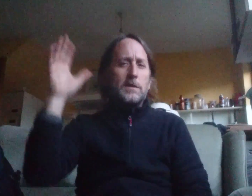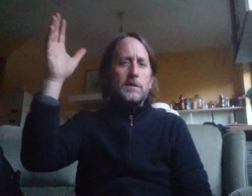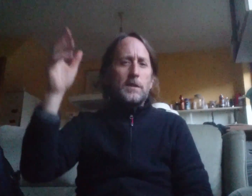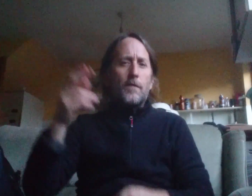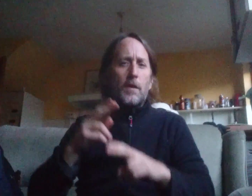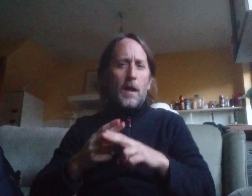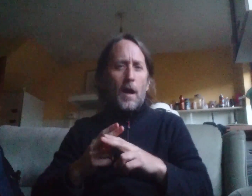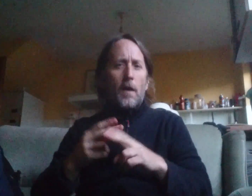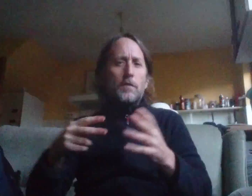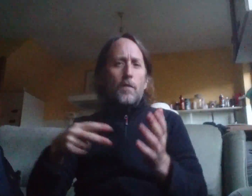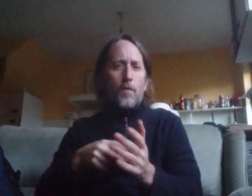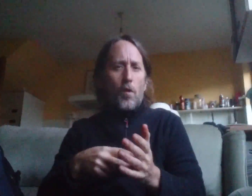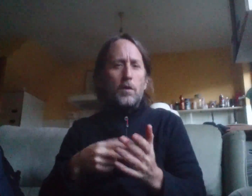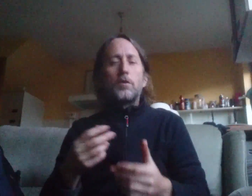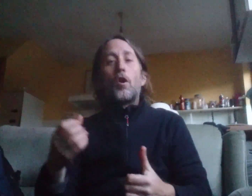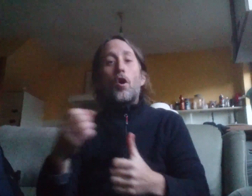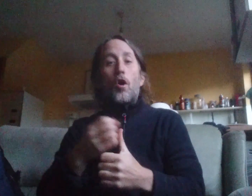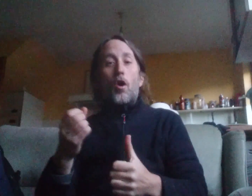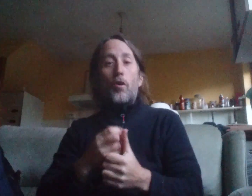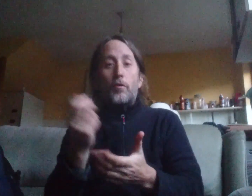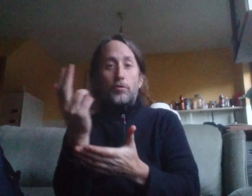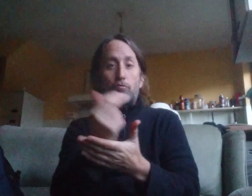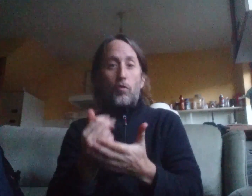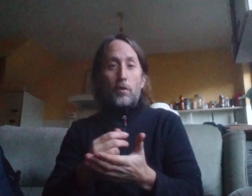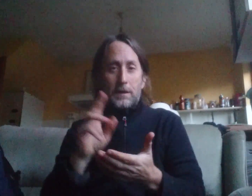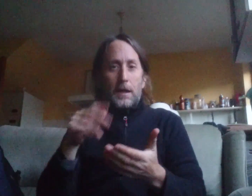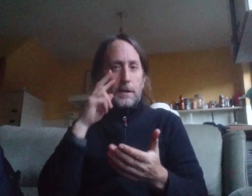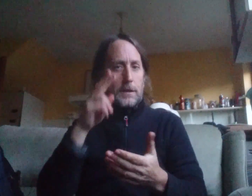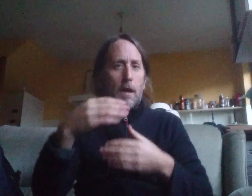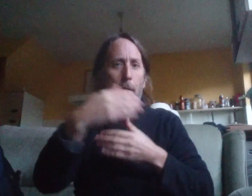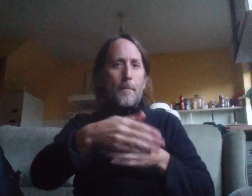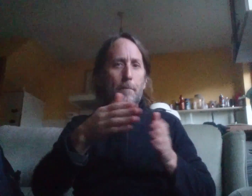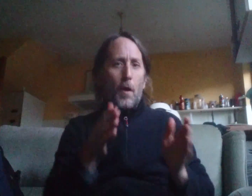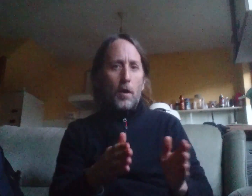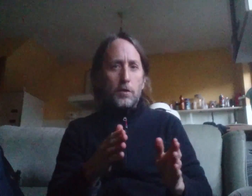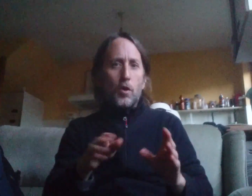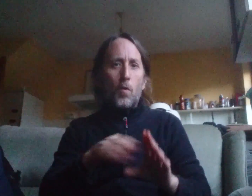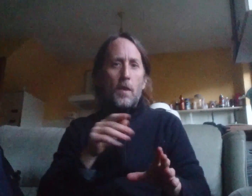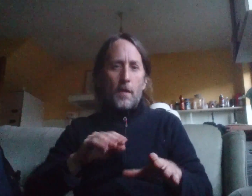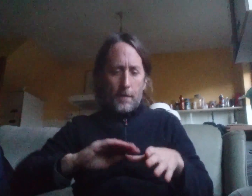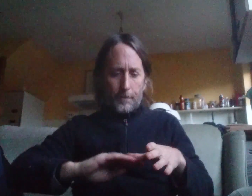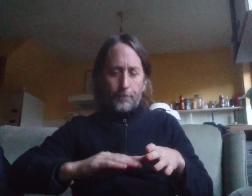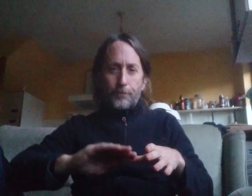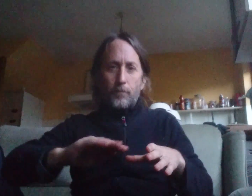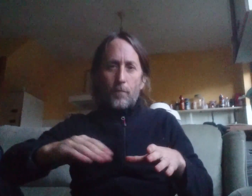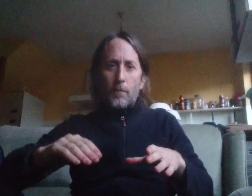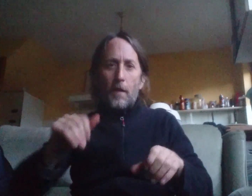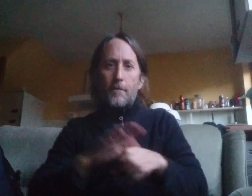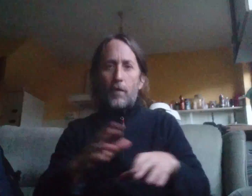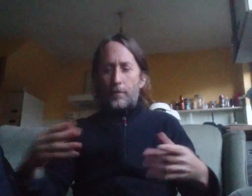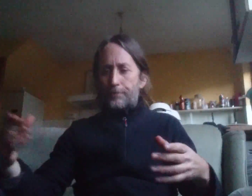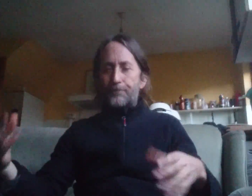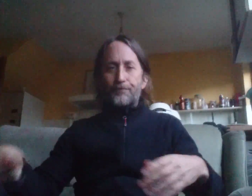Another sketch proposes a velvet-lined box with moulded indentations for the handle unit and blades.